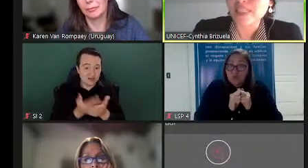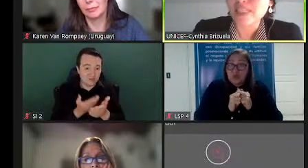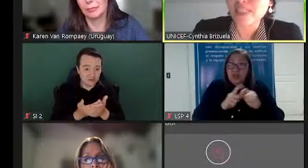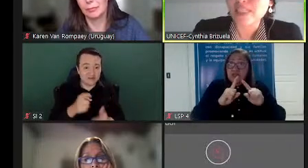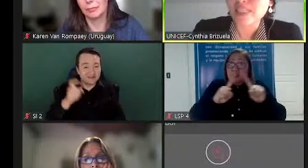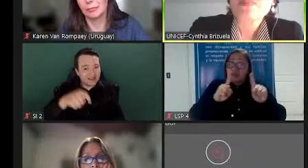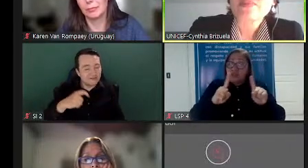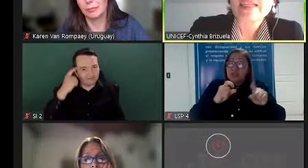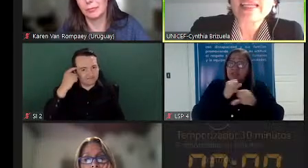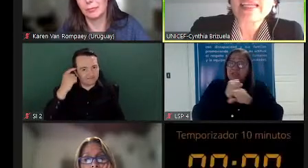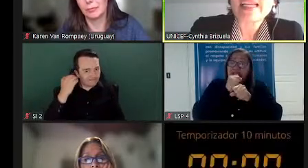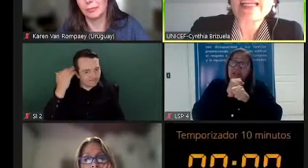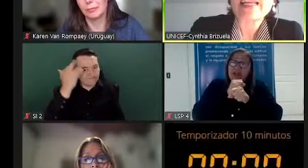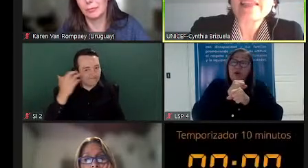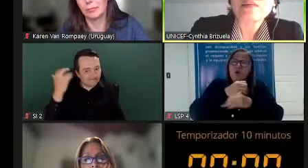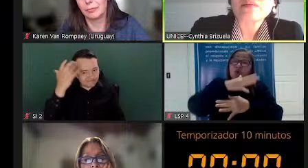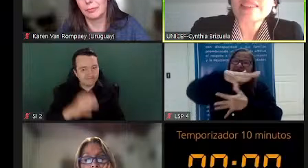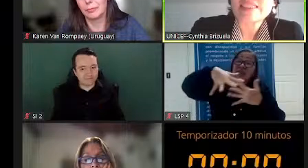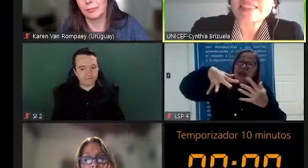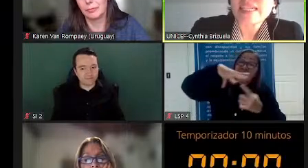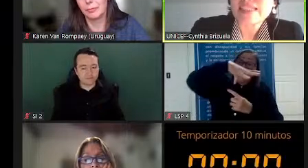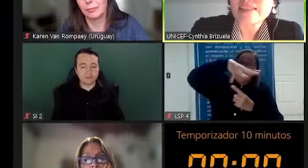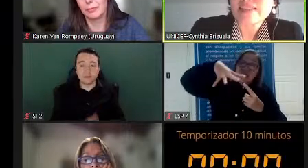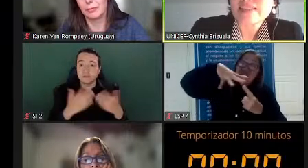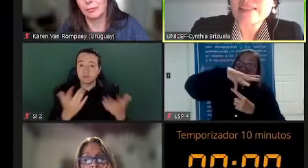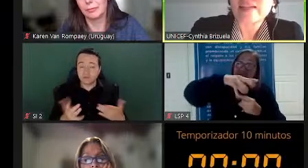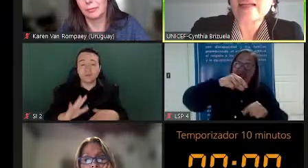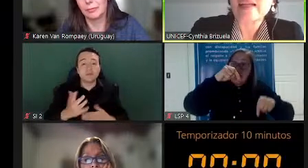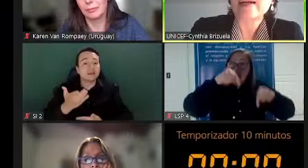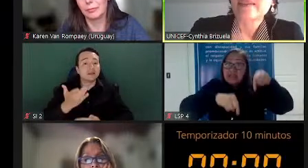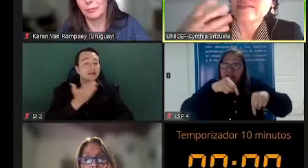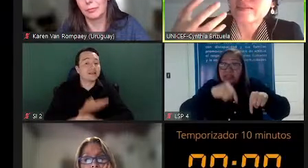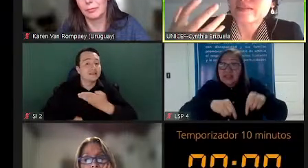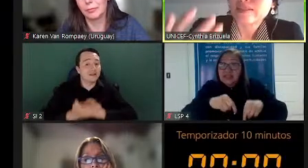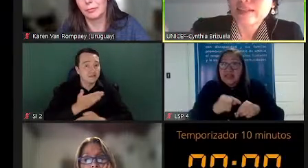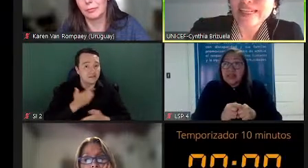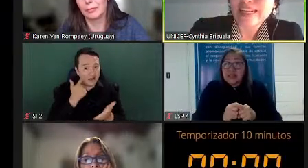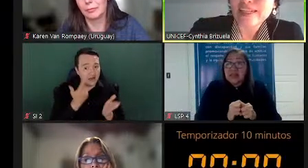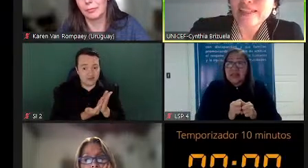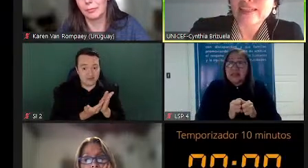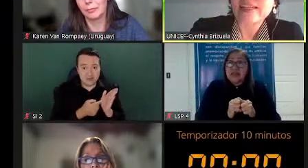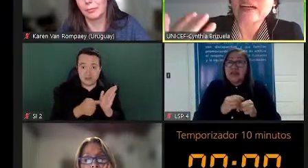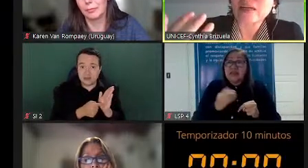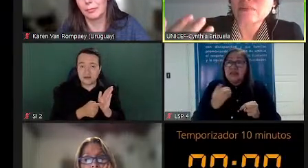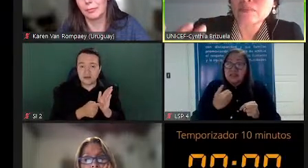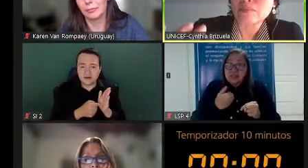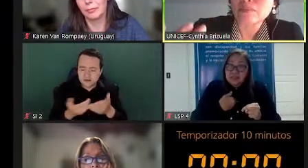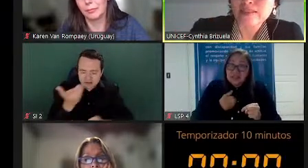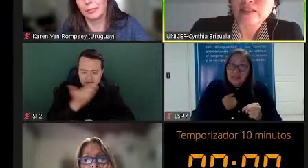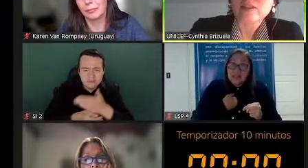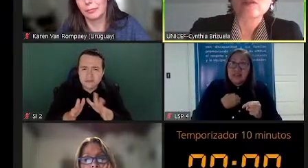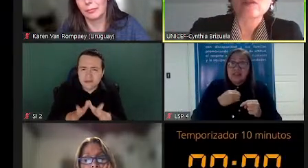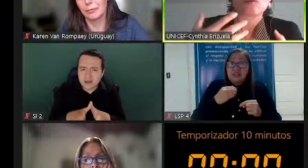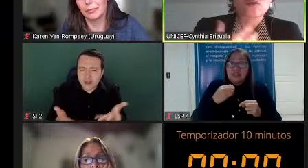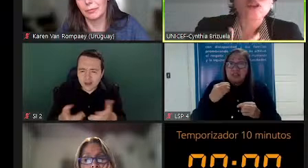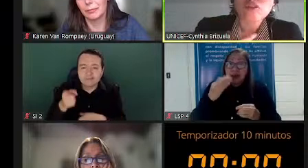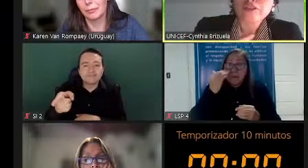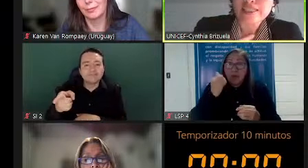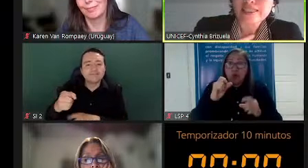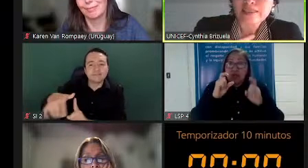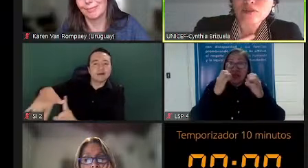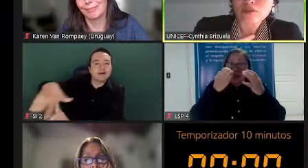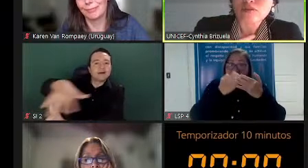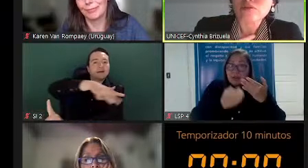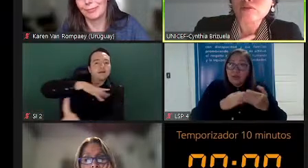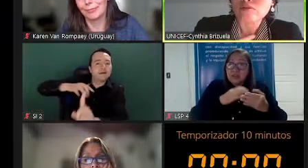important and we need to remember that time we need to remember that disabilities are created